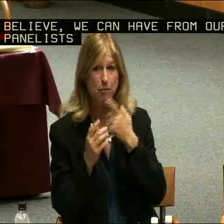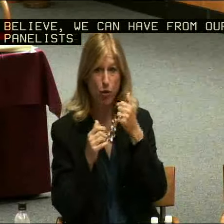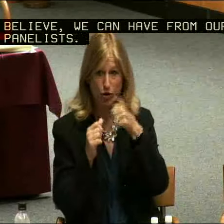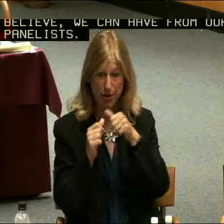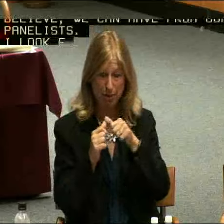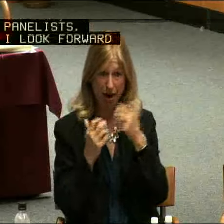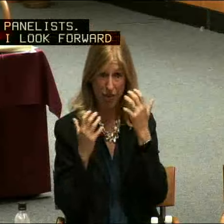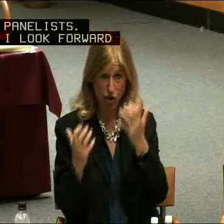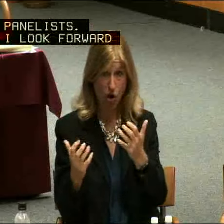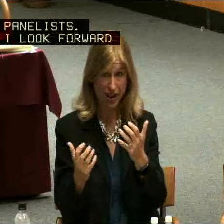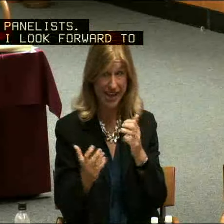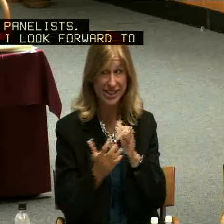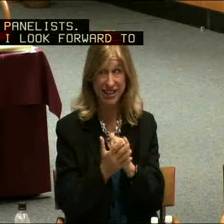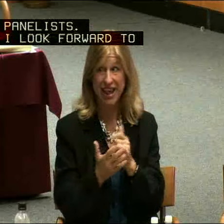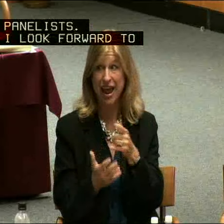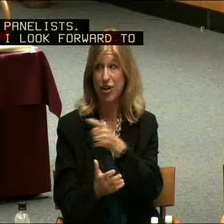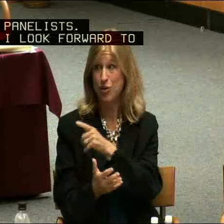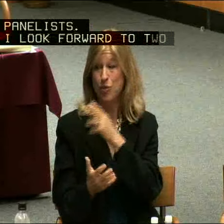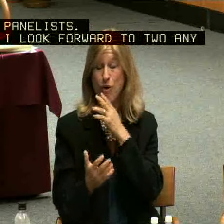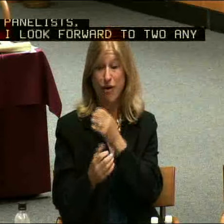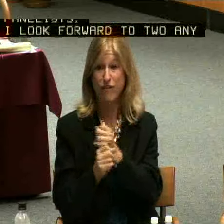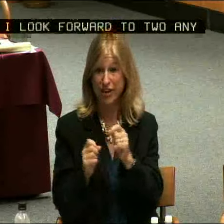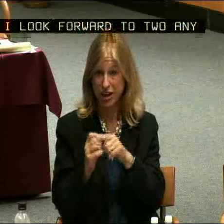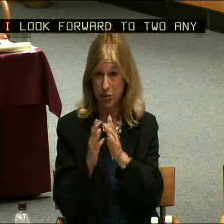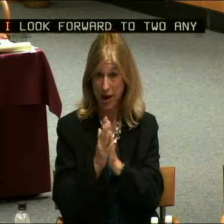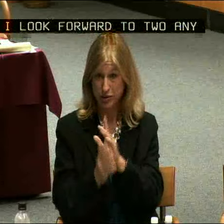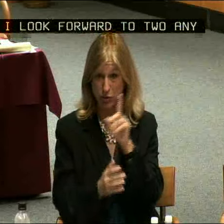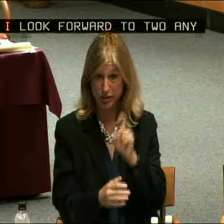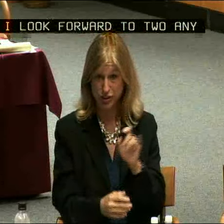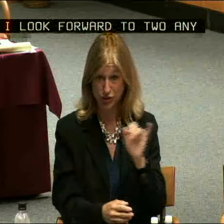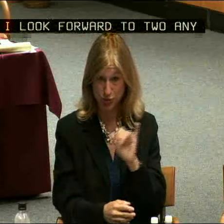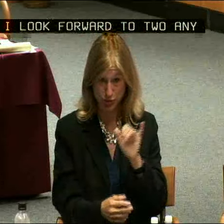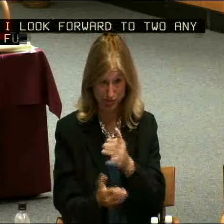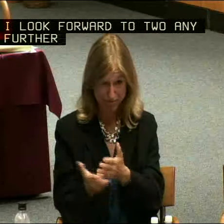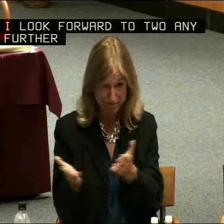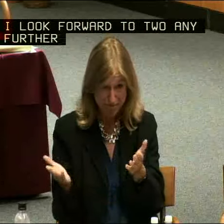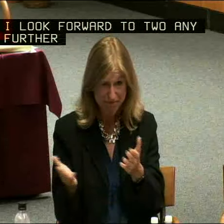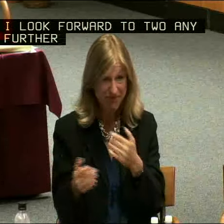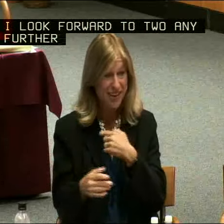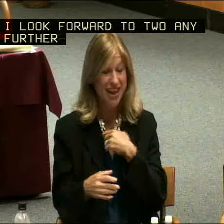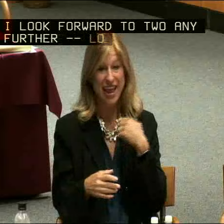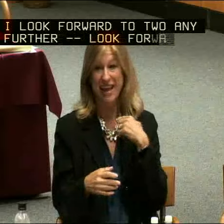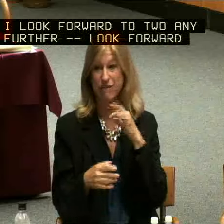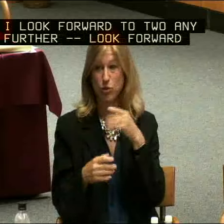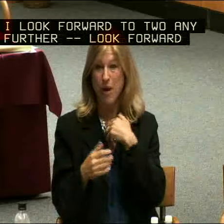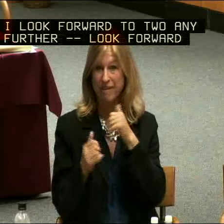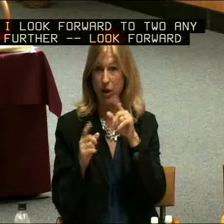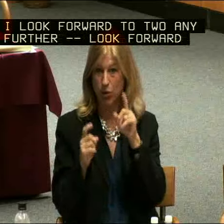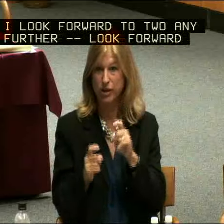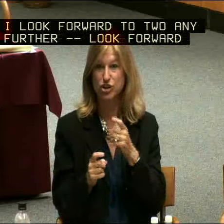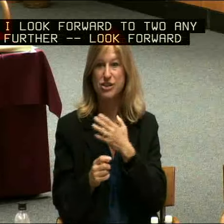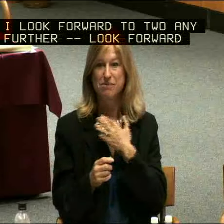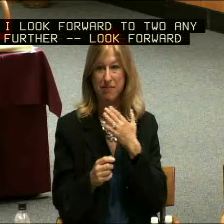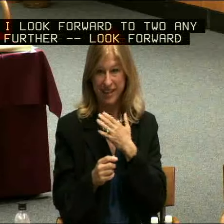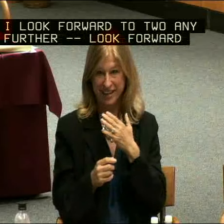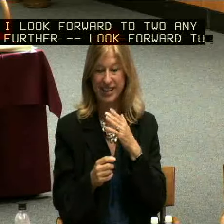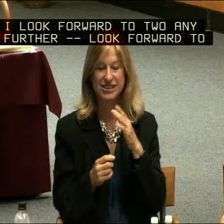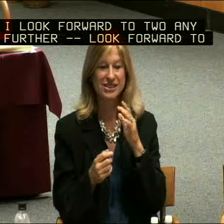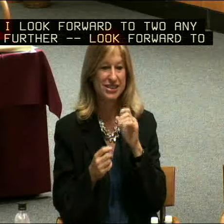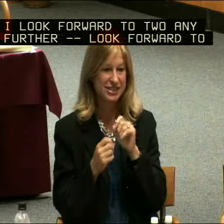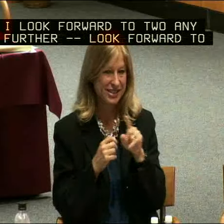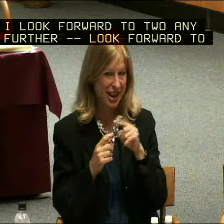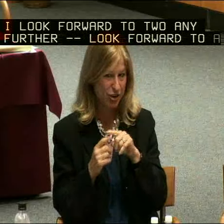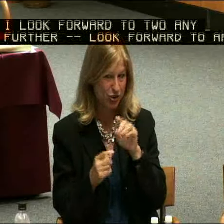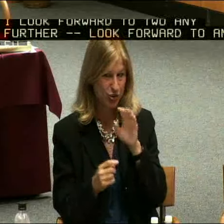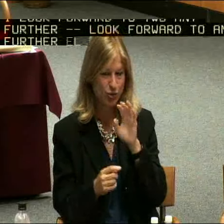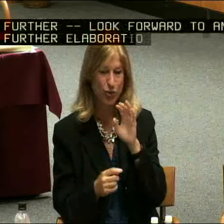further elaboration that you will provide. Now, in the audience, I know you are free to ask questions as well. If